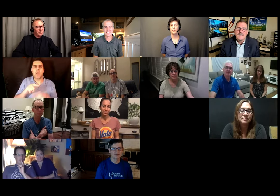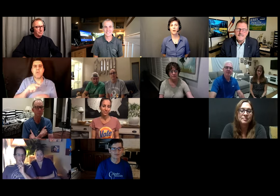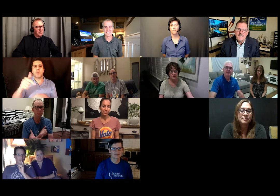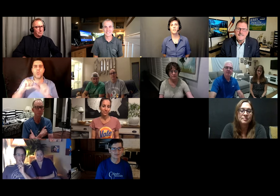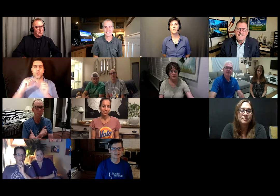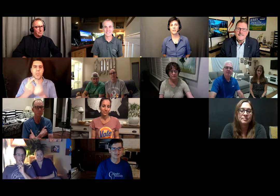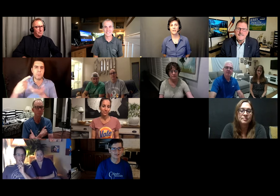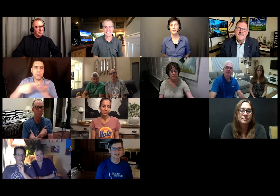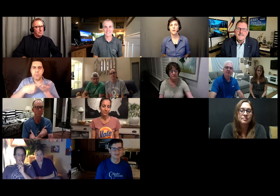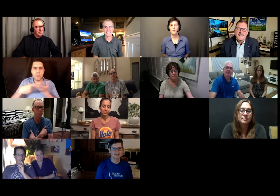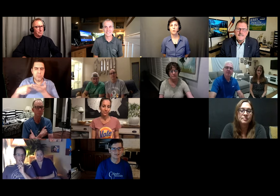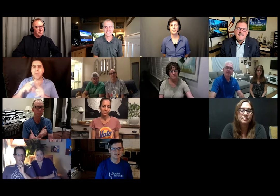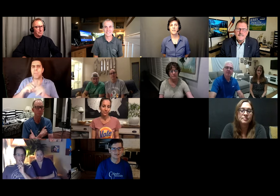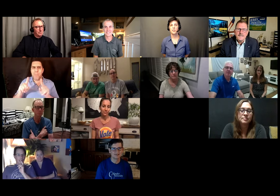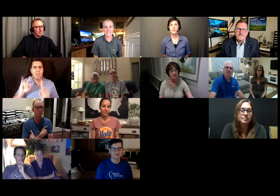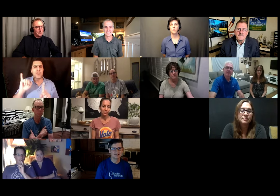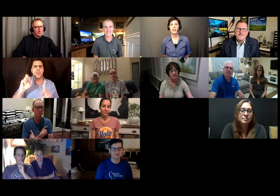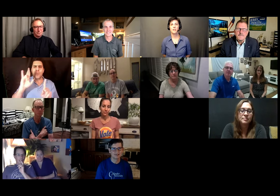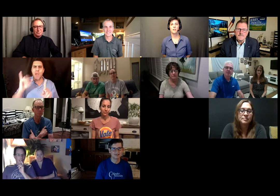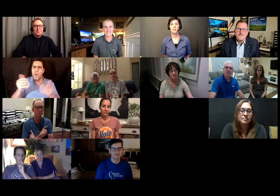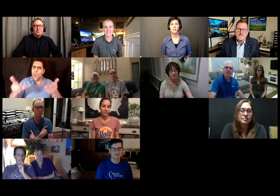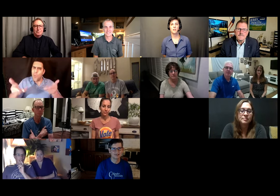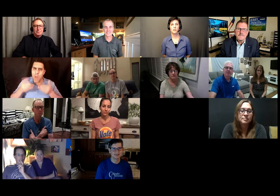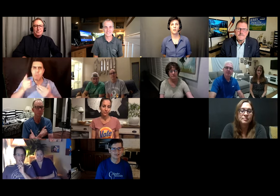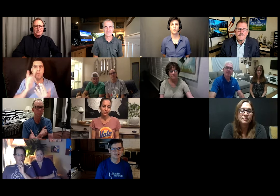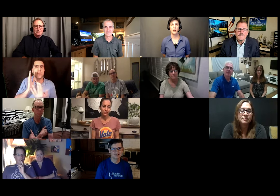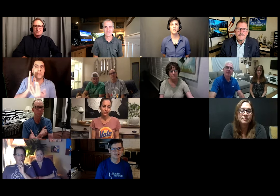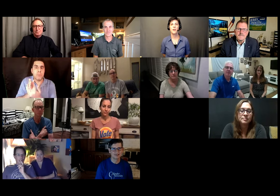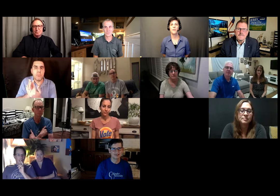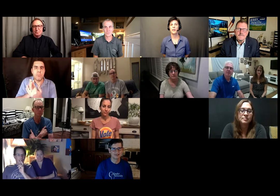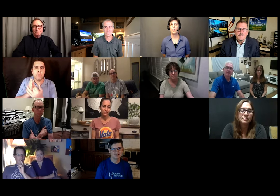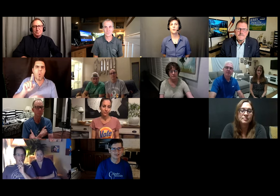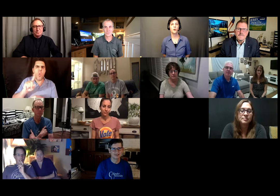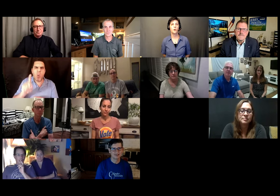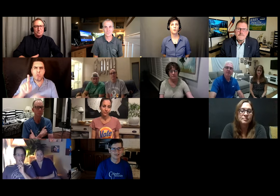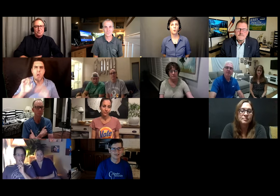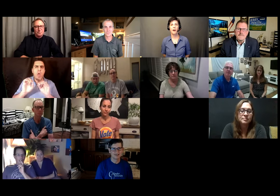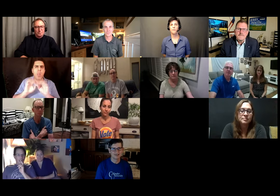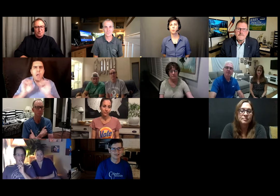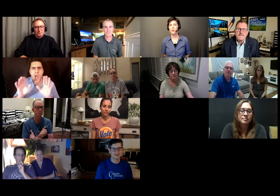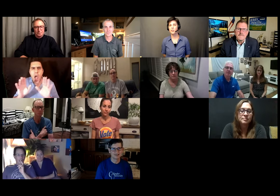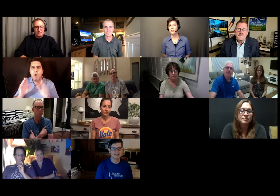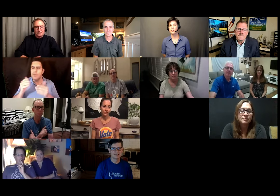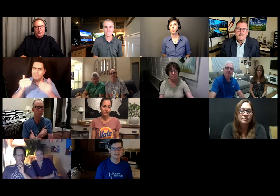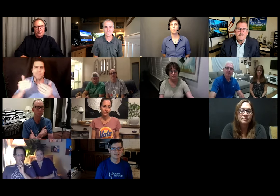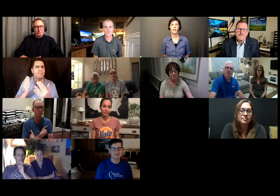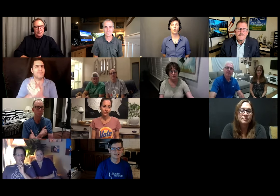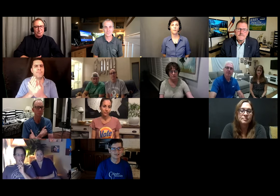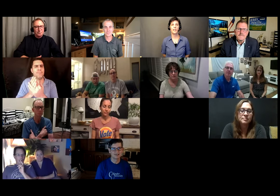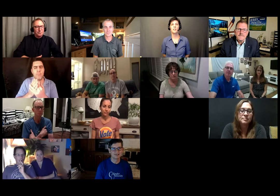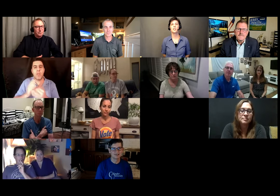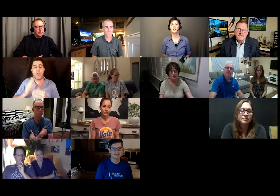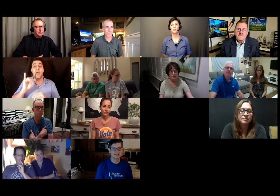He has about a 15-minute presentation he would like to address. And then also, if you have some questions or would